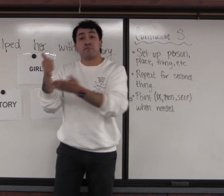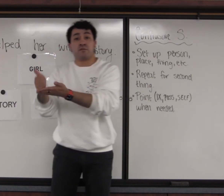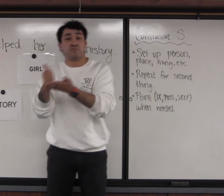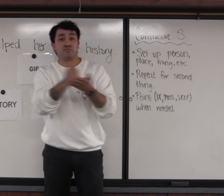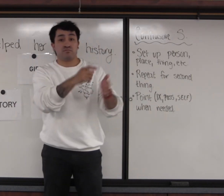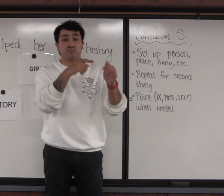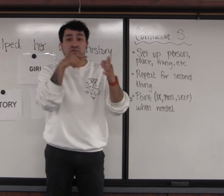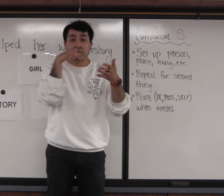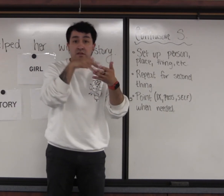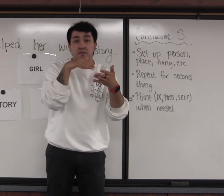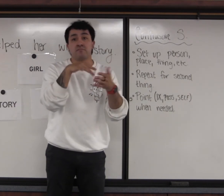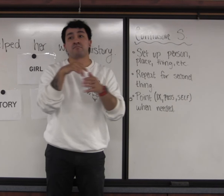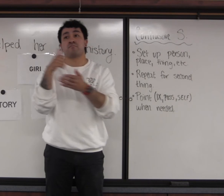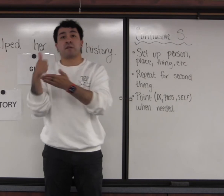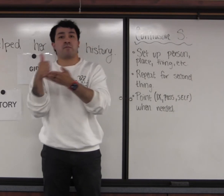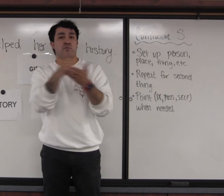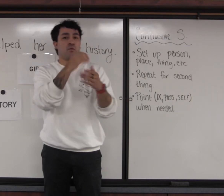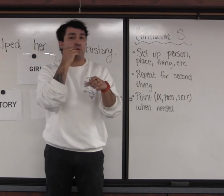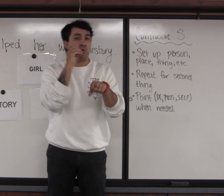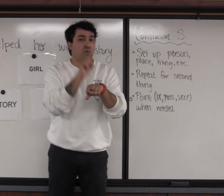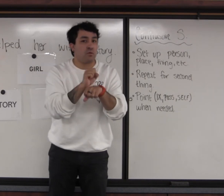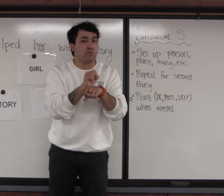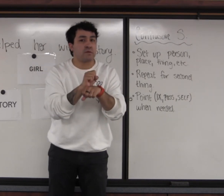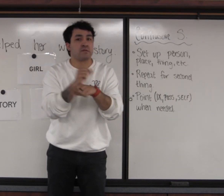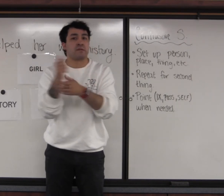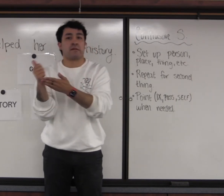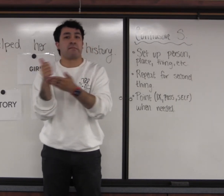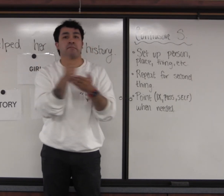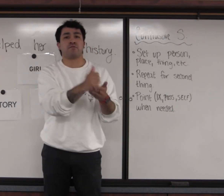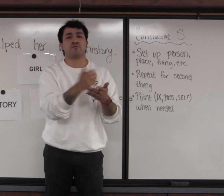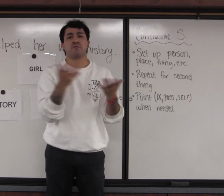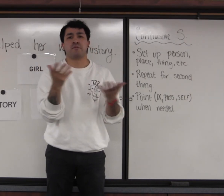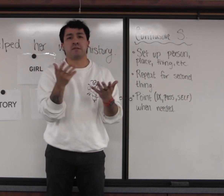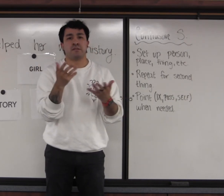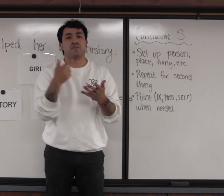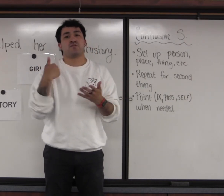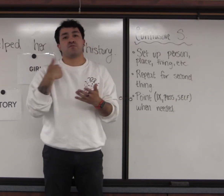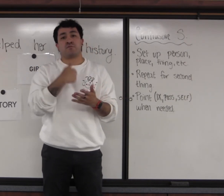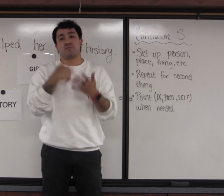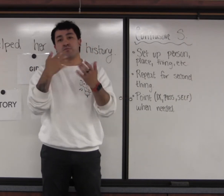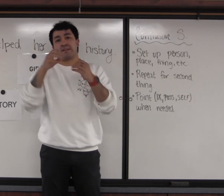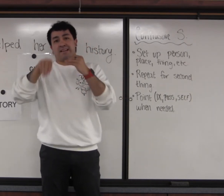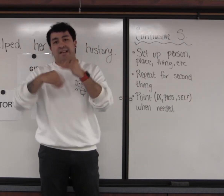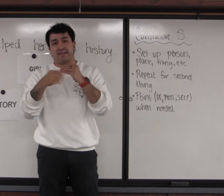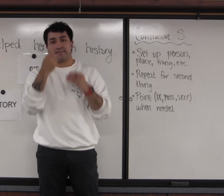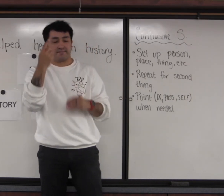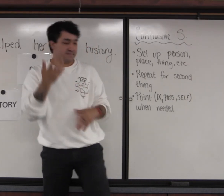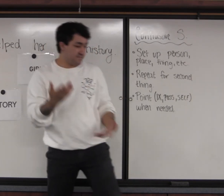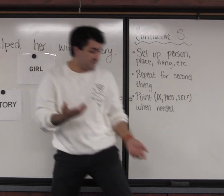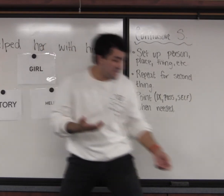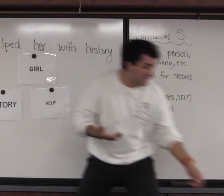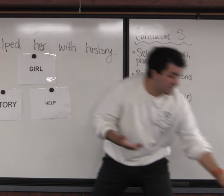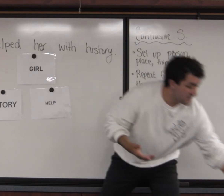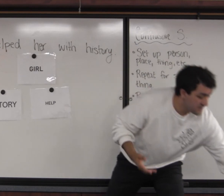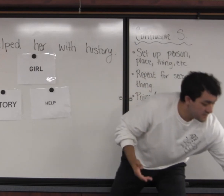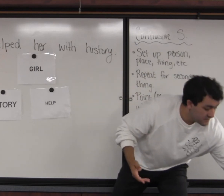very broad. So did he help her study? Did he help her with the homework? What did he help her with? I would, probably